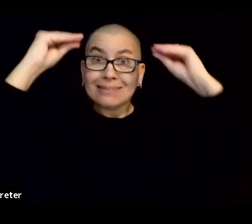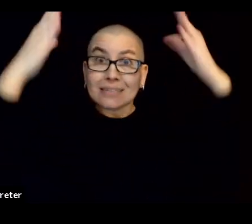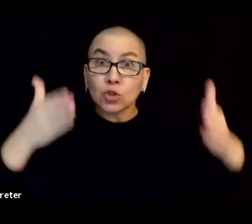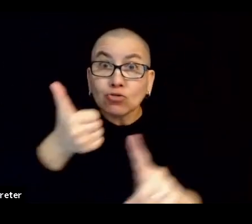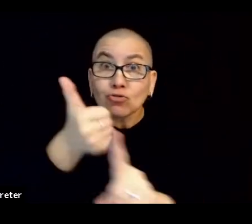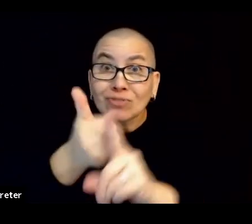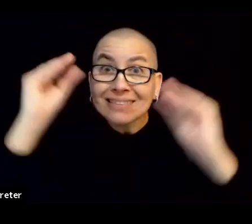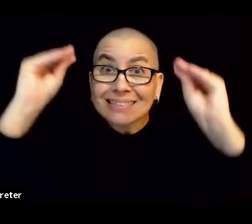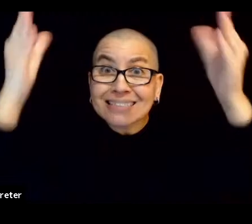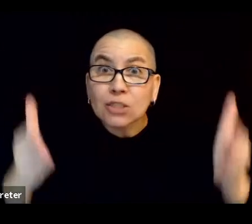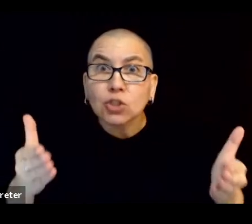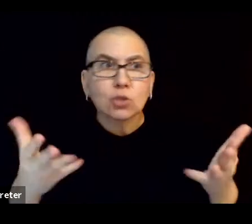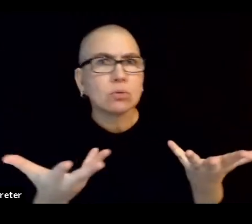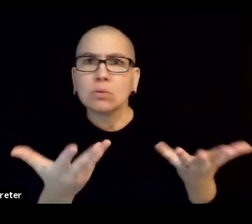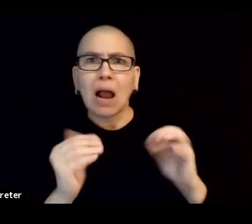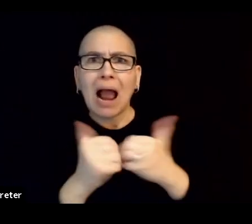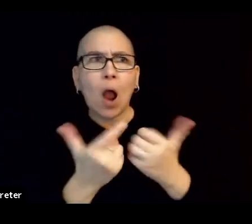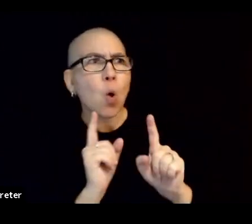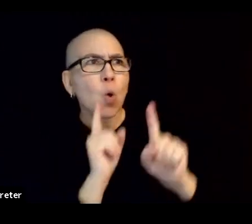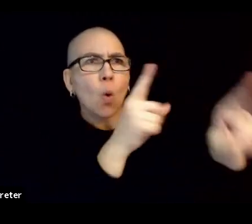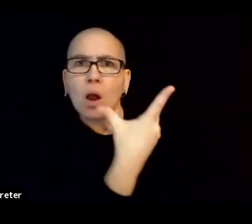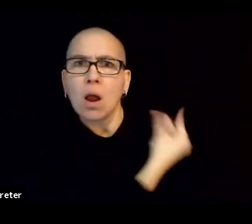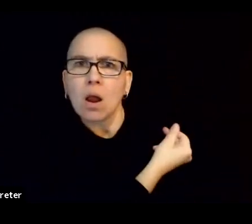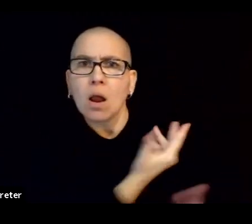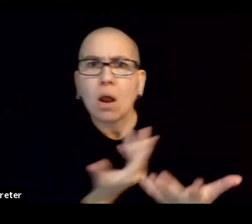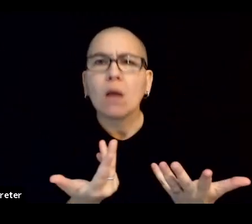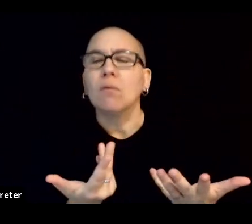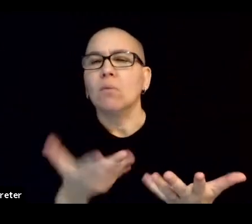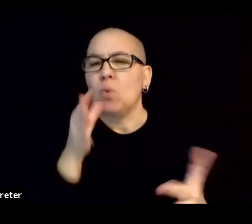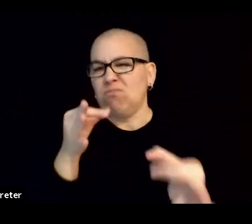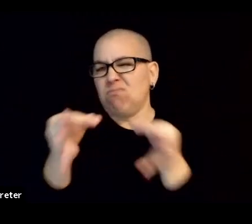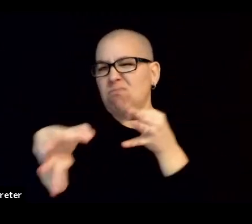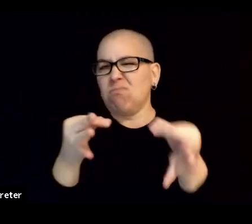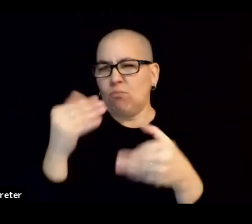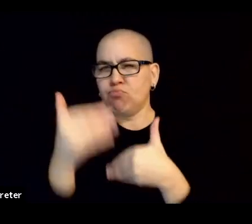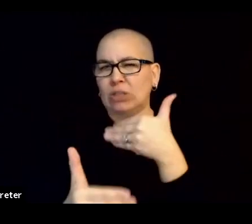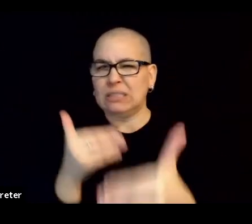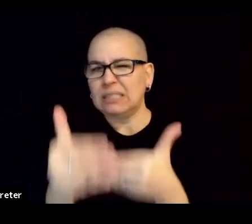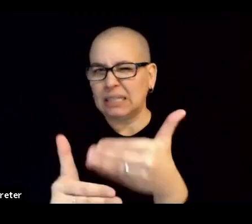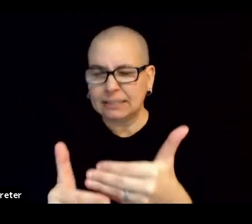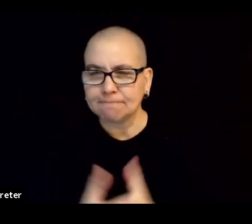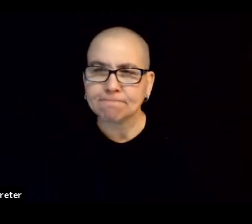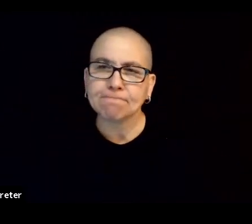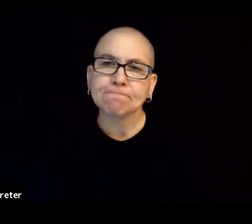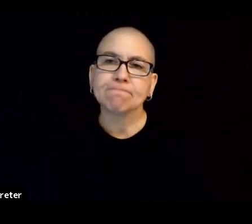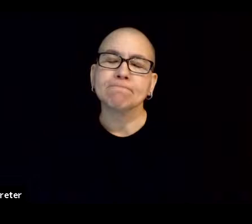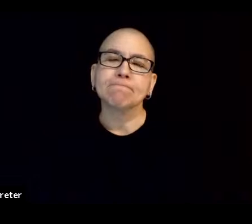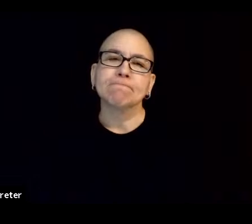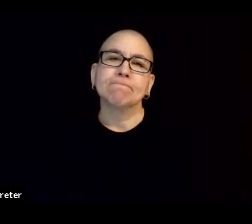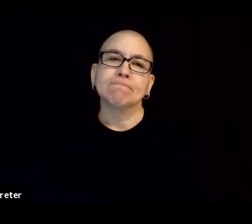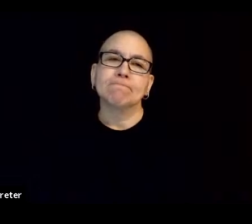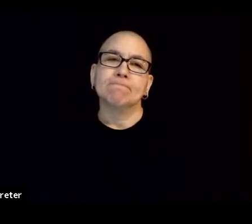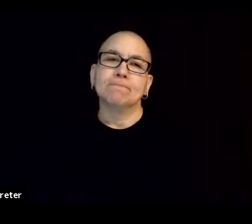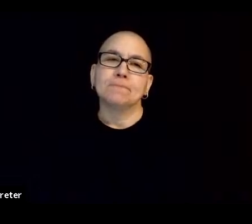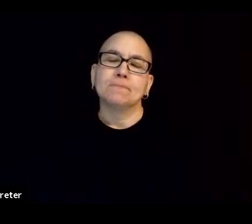added populations, 65 and up, educators and child care providers, and those